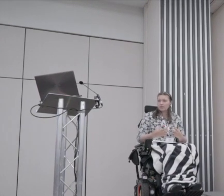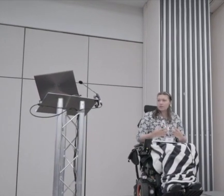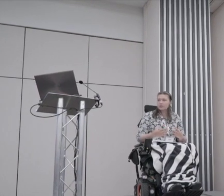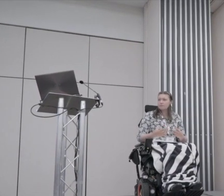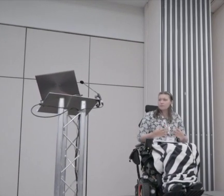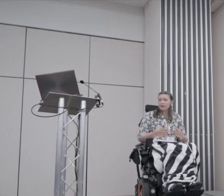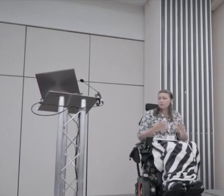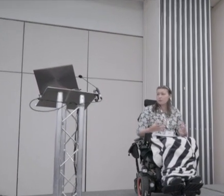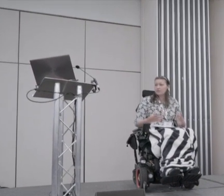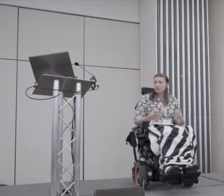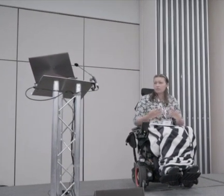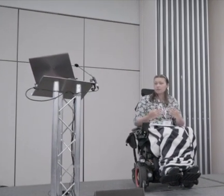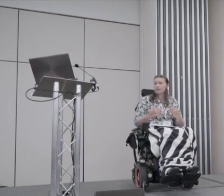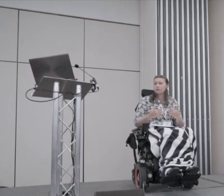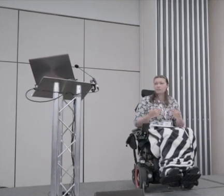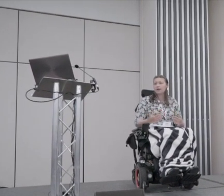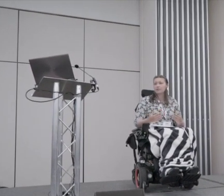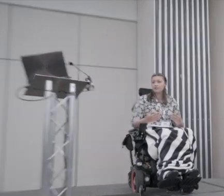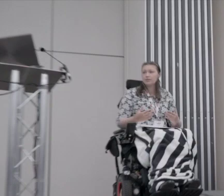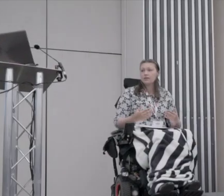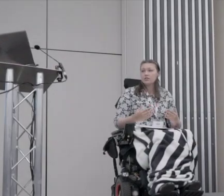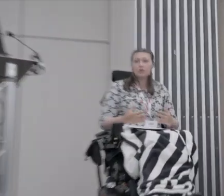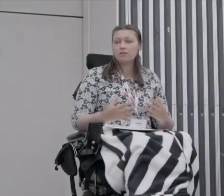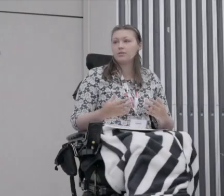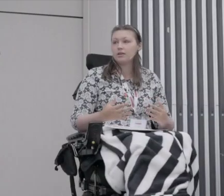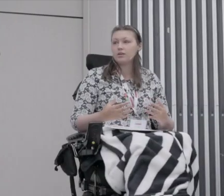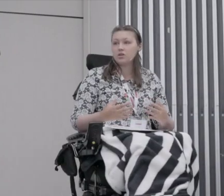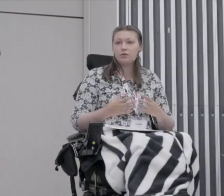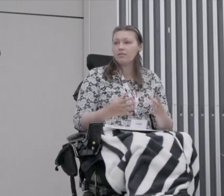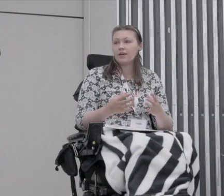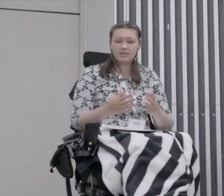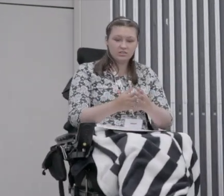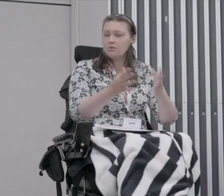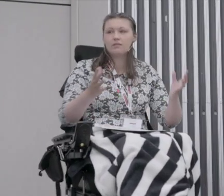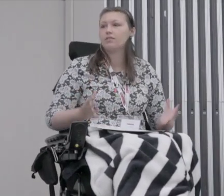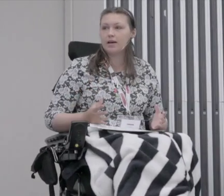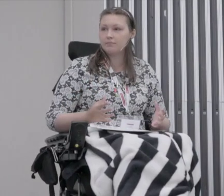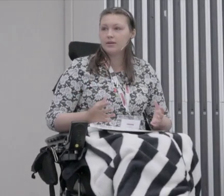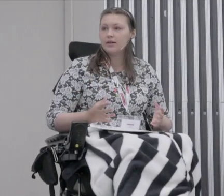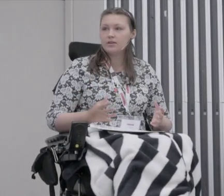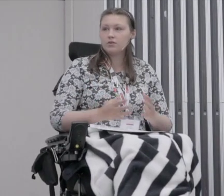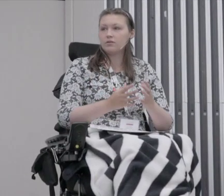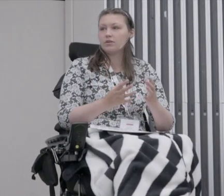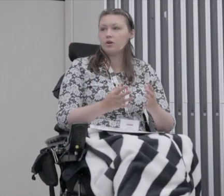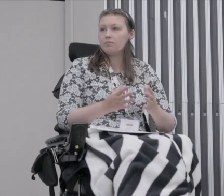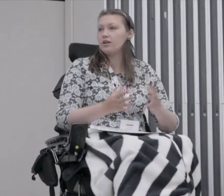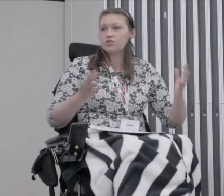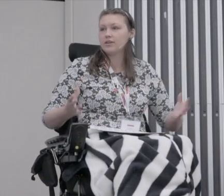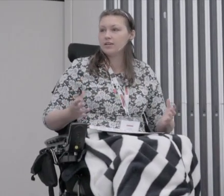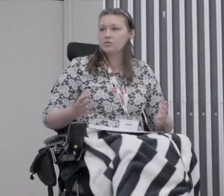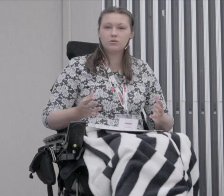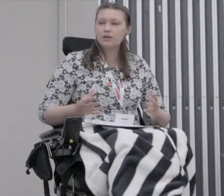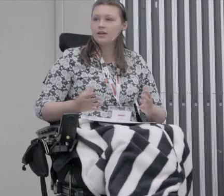them how to have a voice, show them that their voice matters, show them that you are there solely for them. You've not got